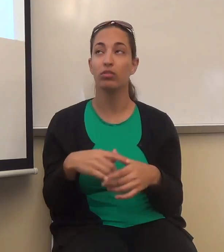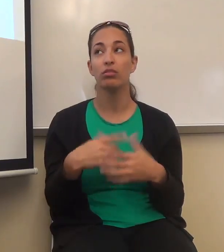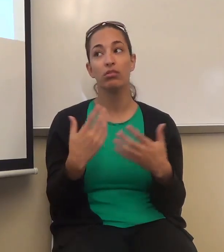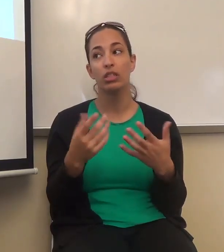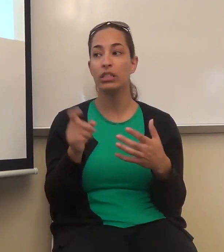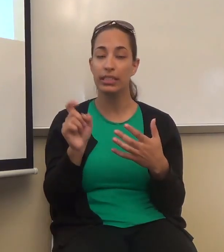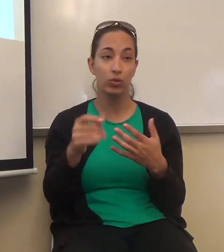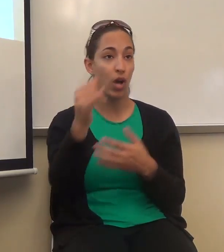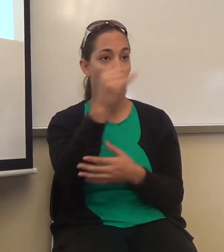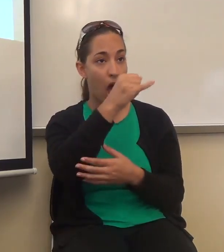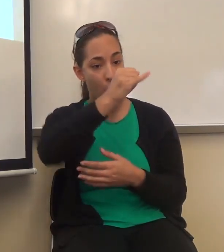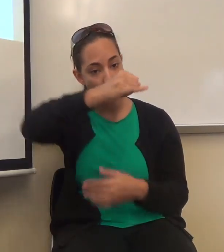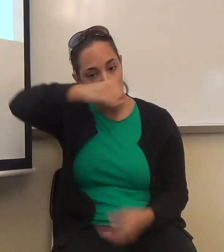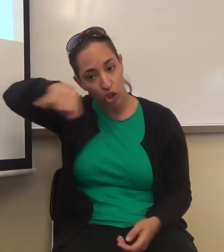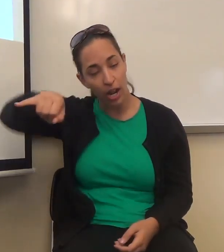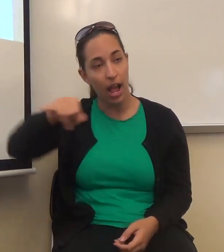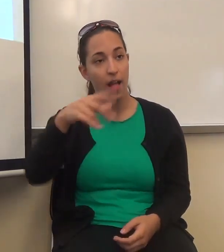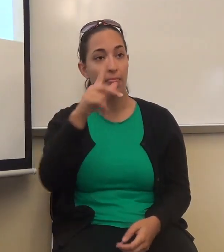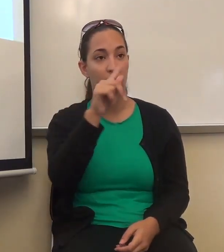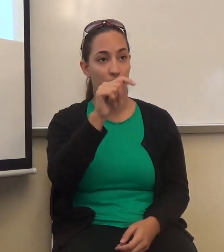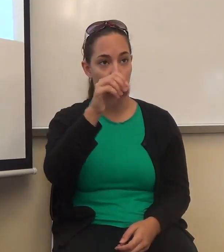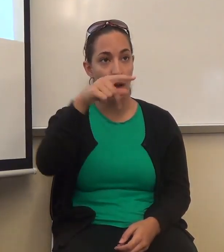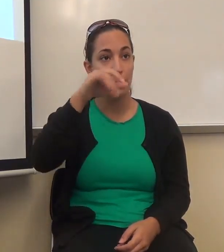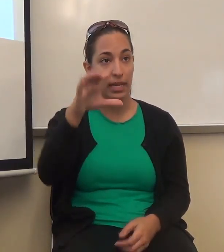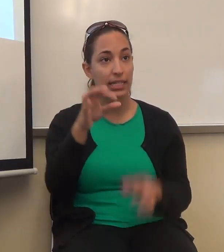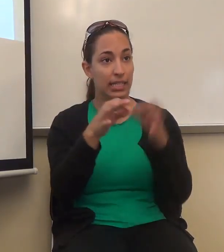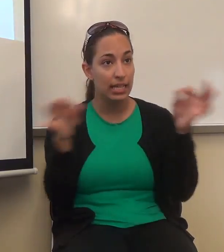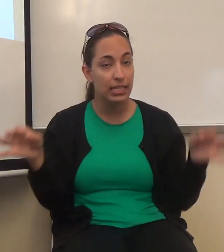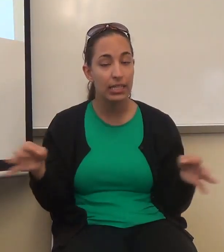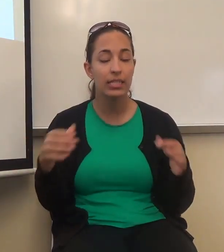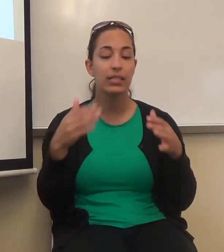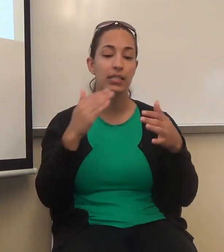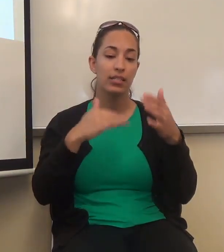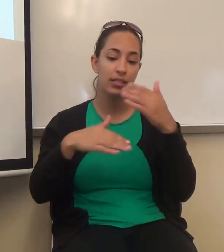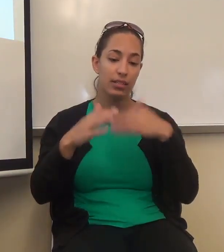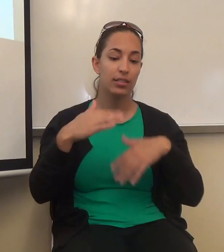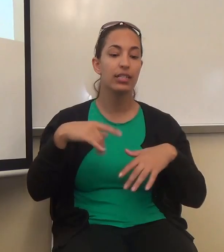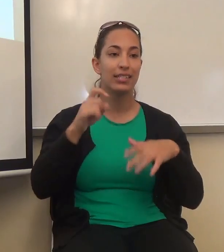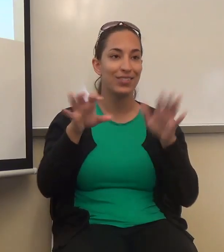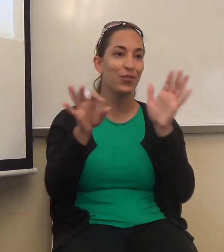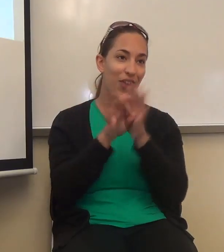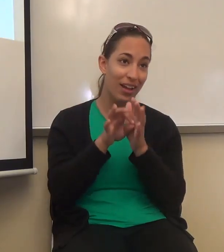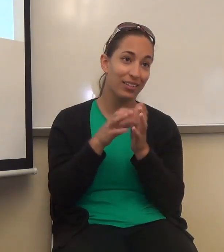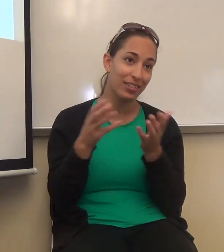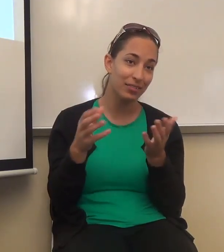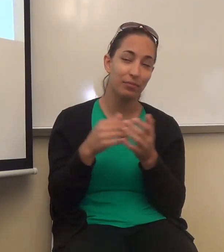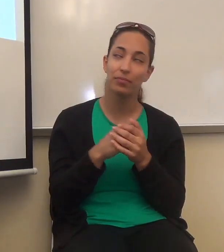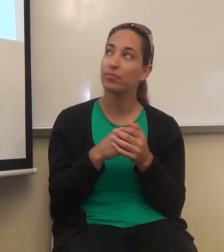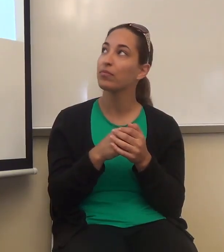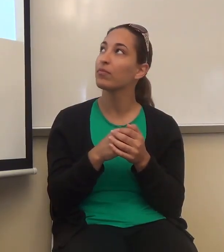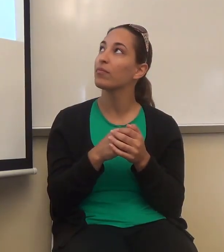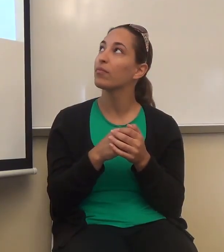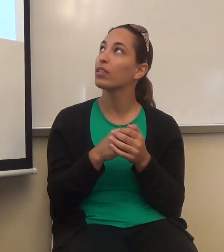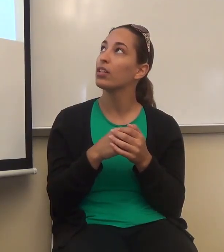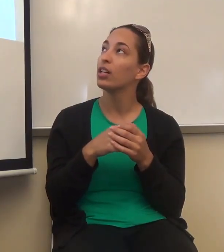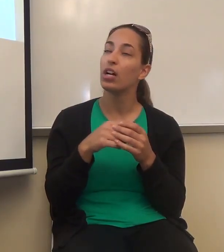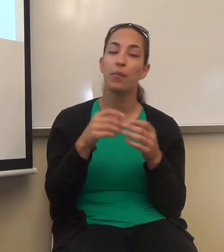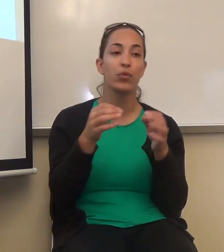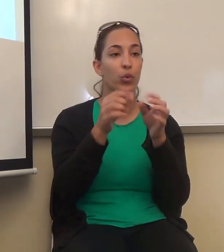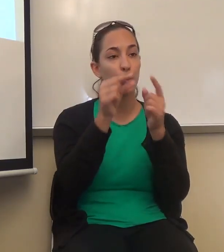topic sentence. So you have to go through those steps to find it, okay? Circle the words in the sentence that indicates a list. What this